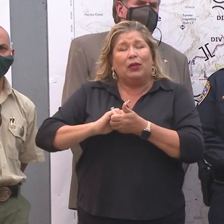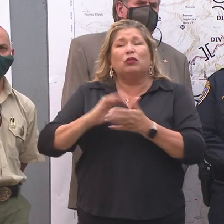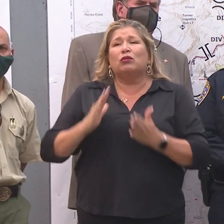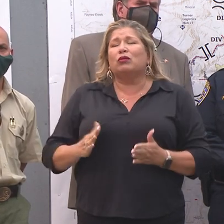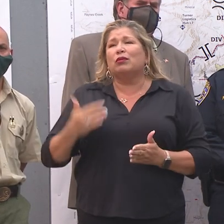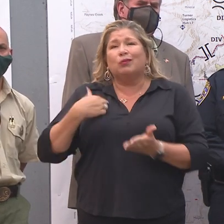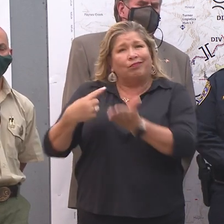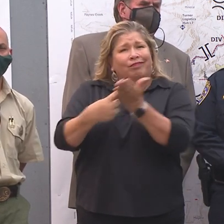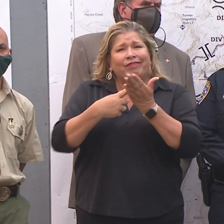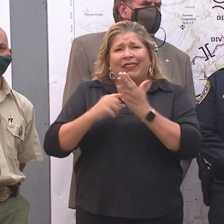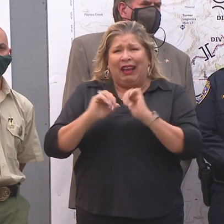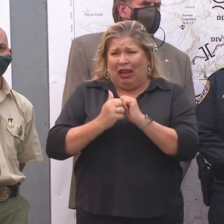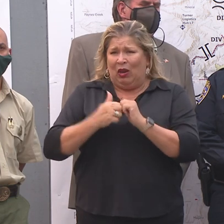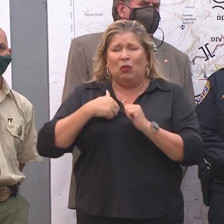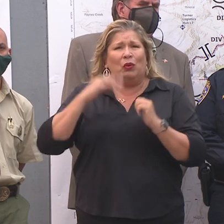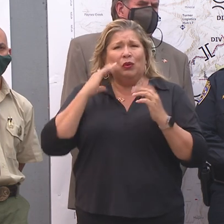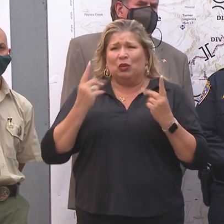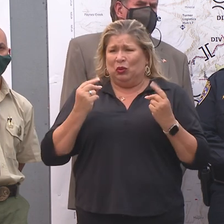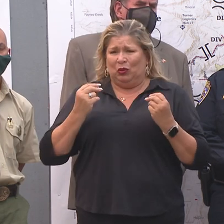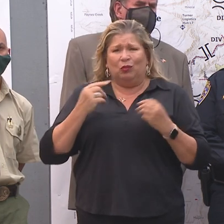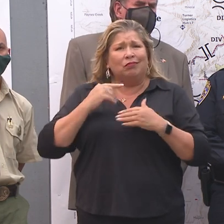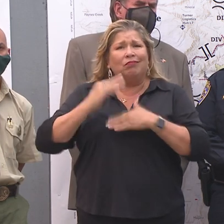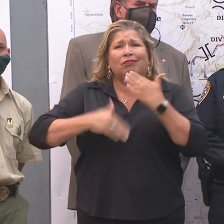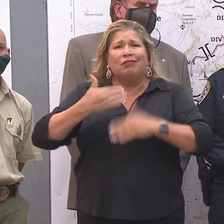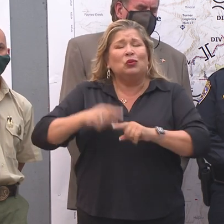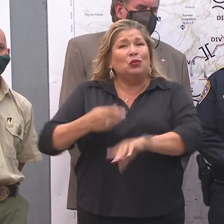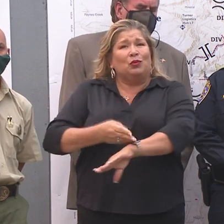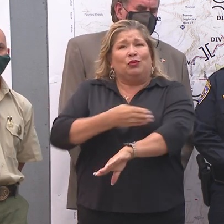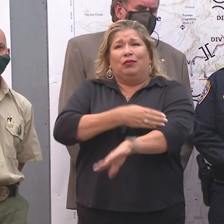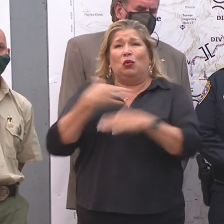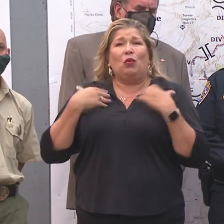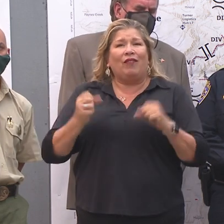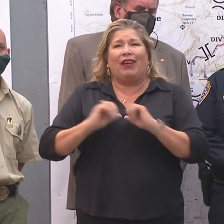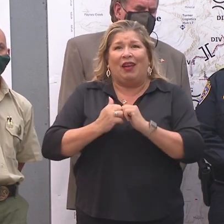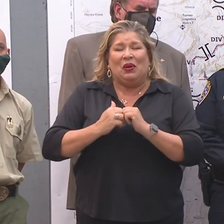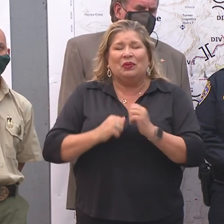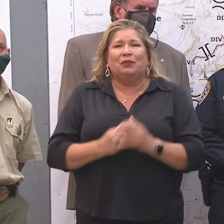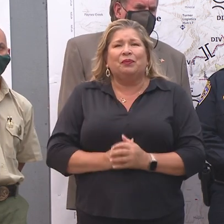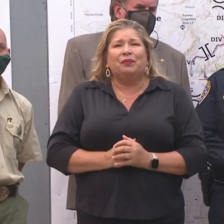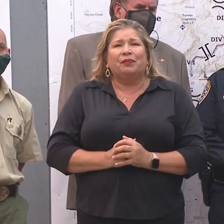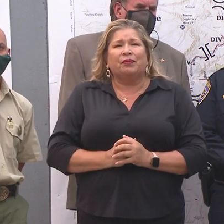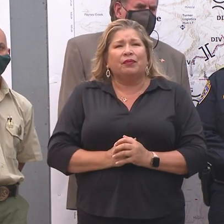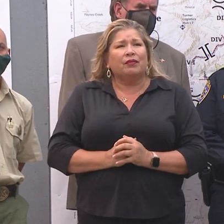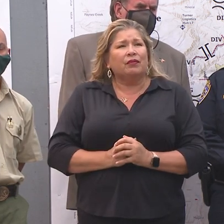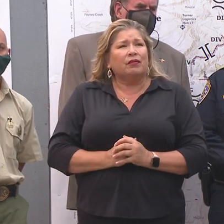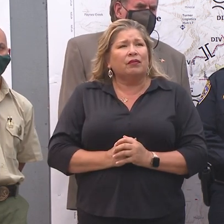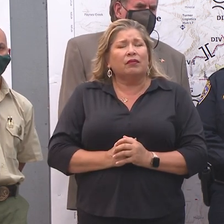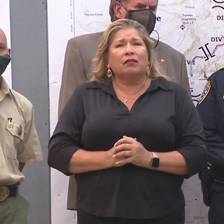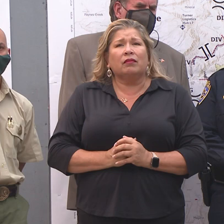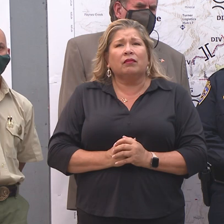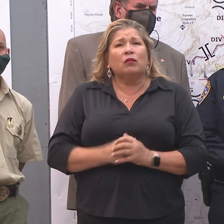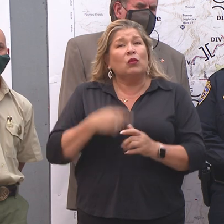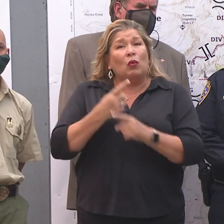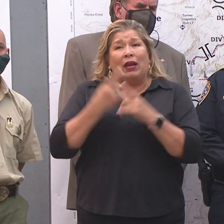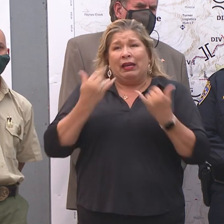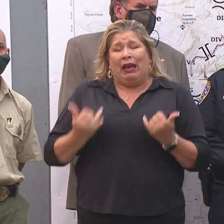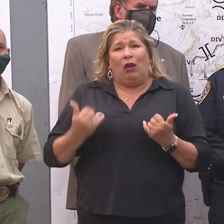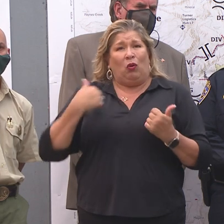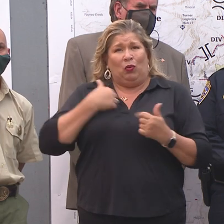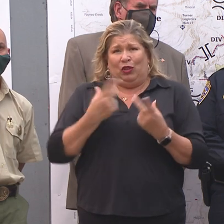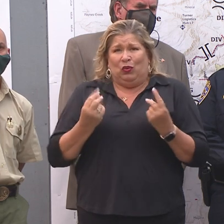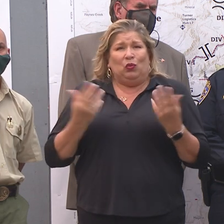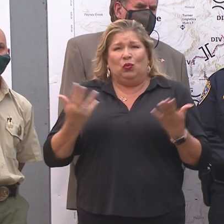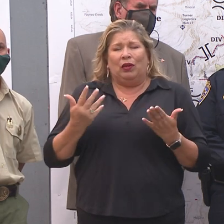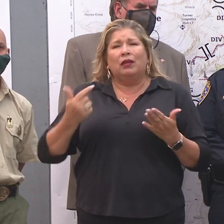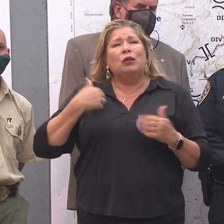going to begin the process of the recovery. At this point, we are in the process of doing a damage